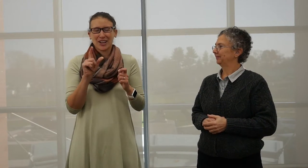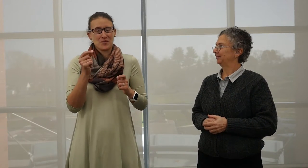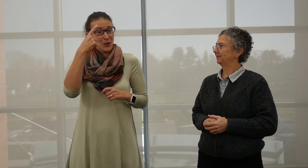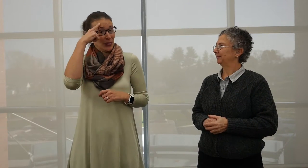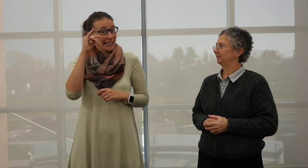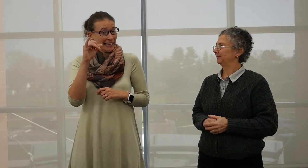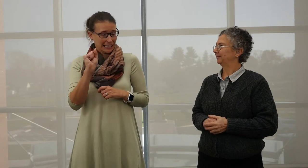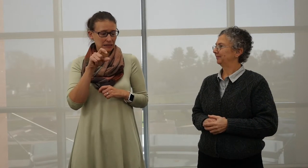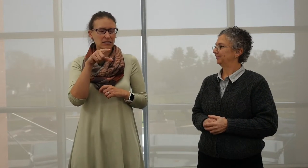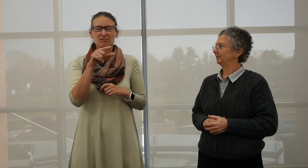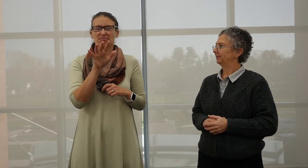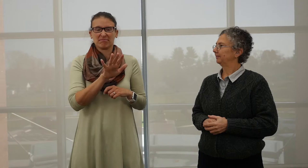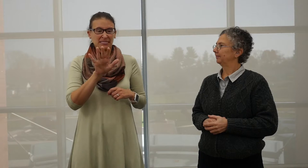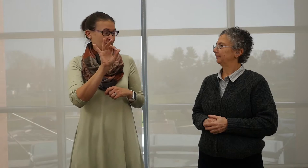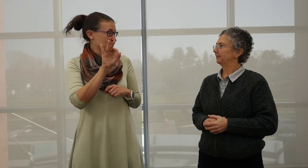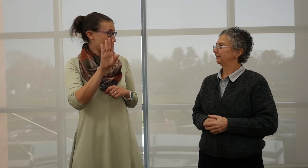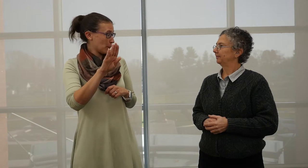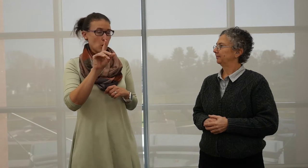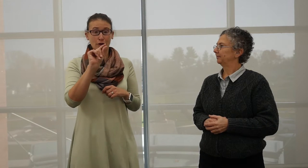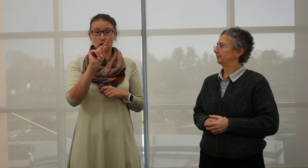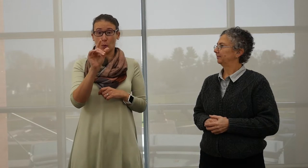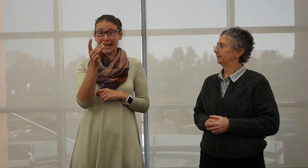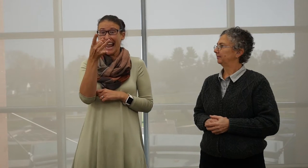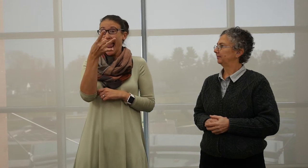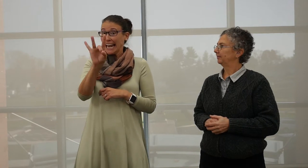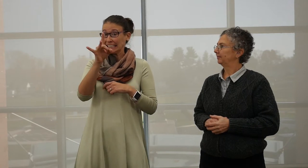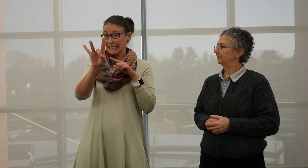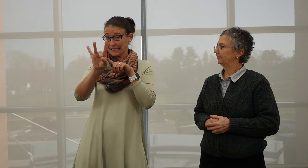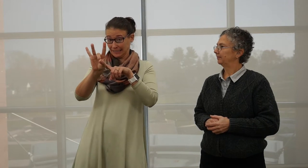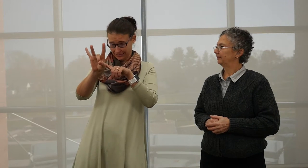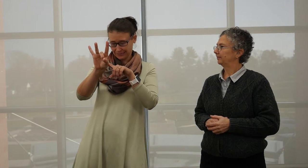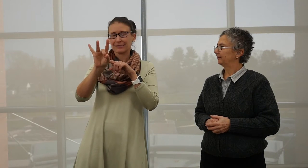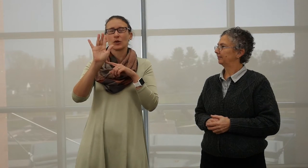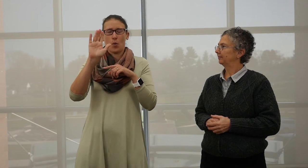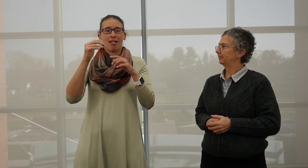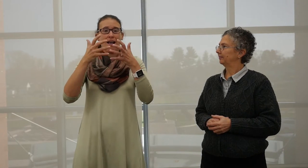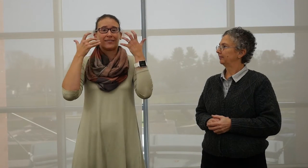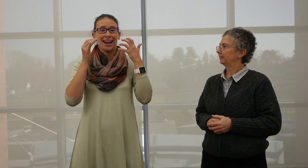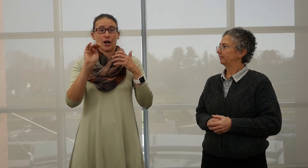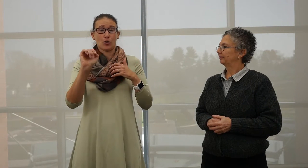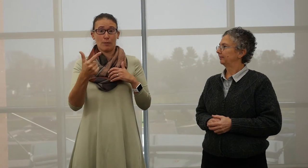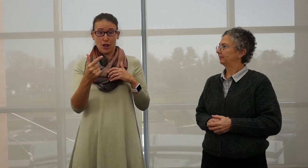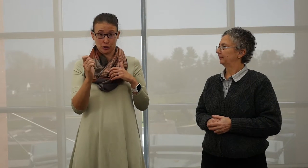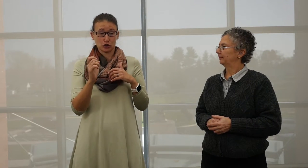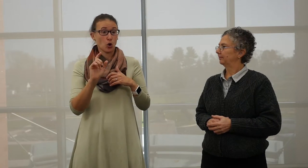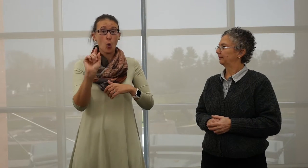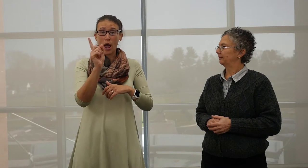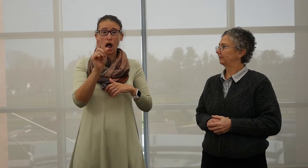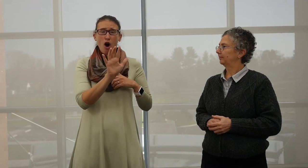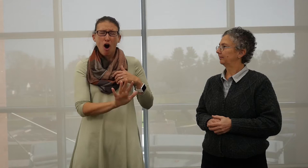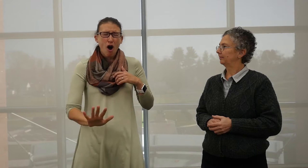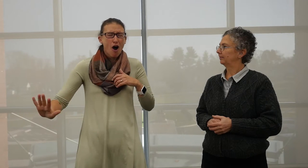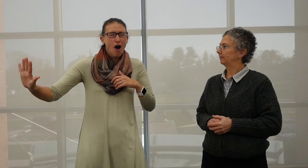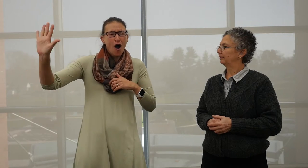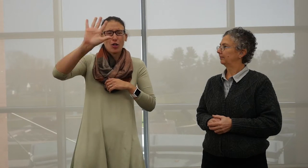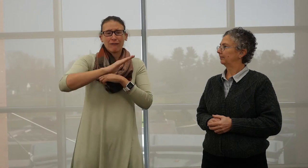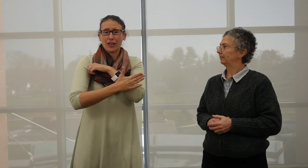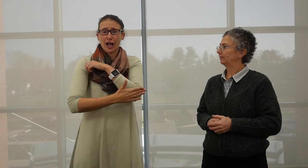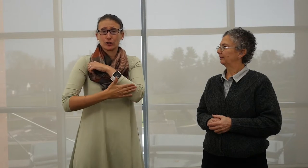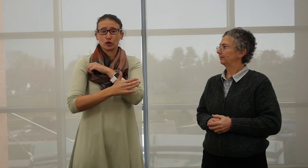is exactly what you think it is. It will be in February of 2018. This is going to happen all